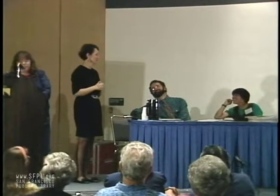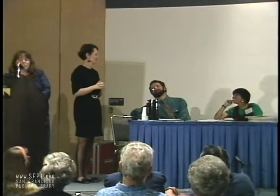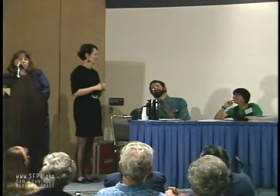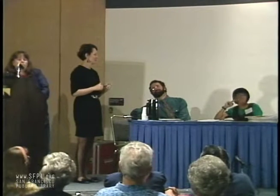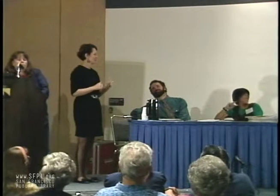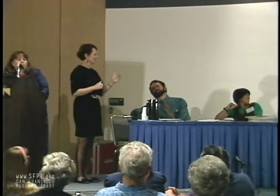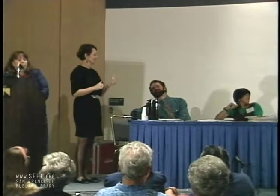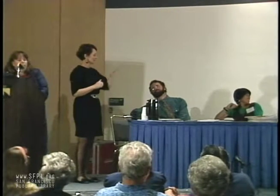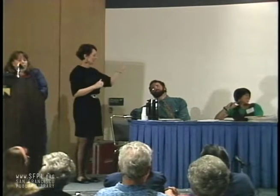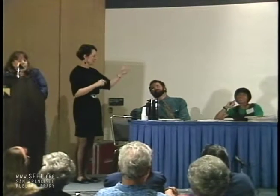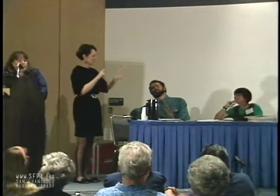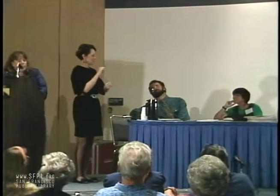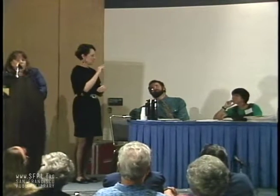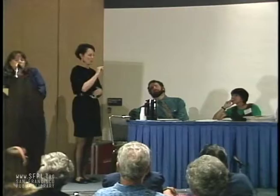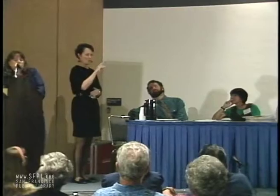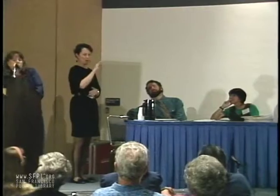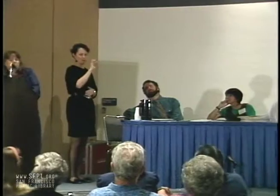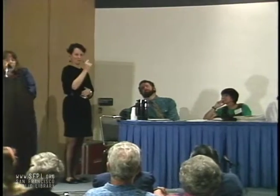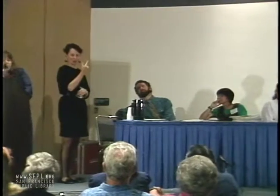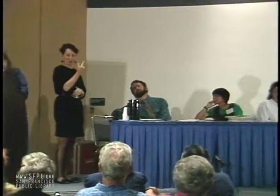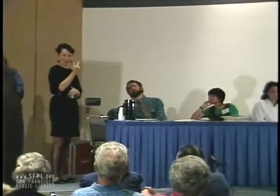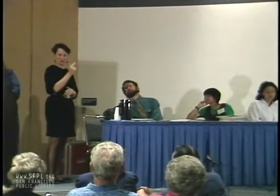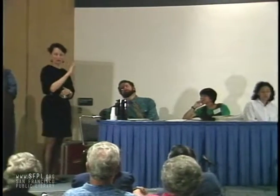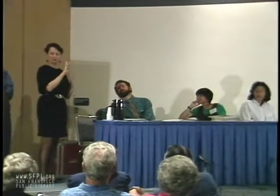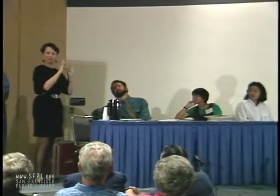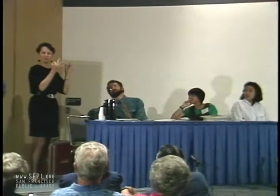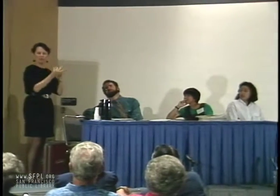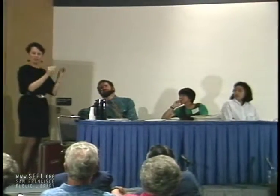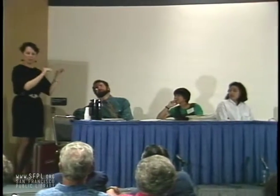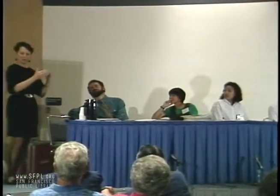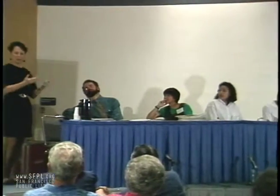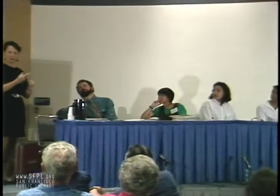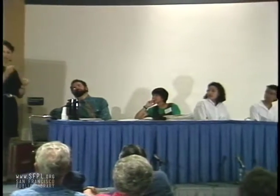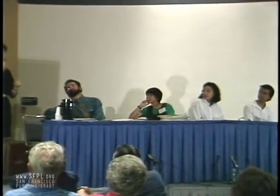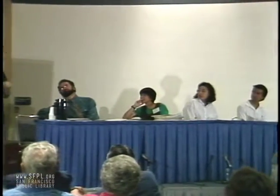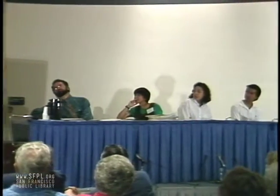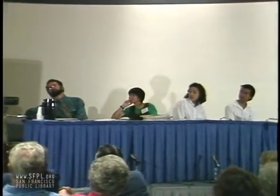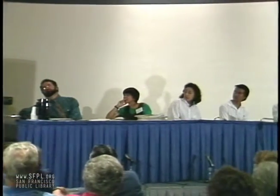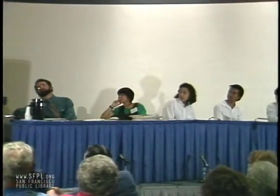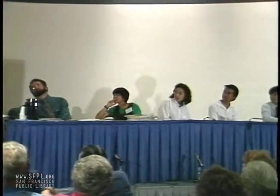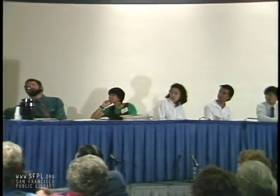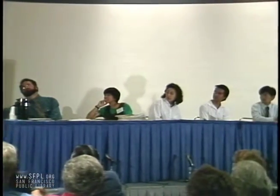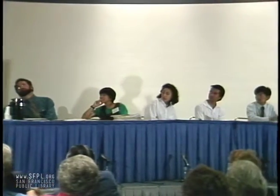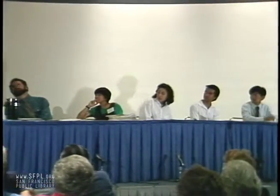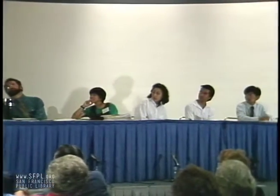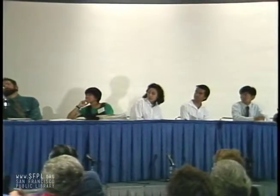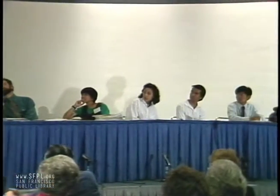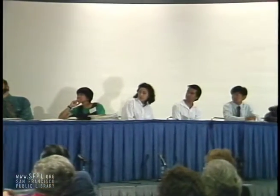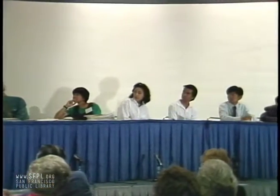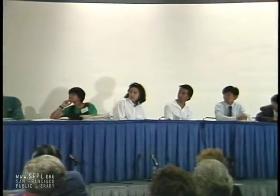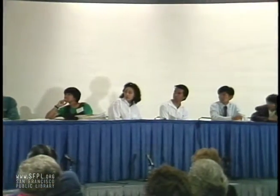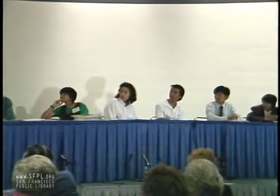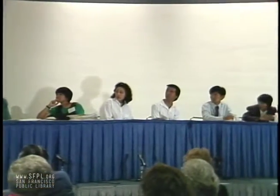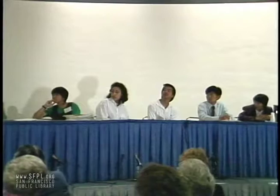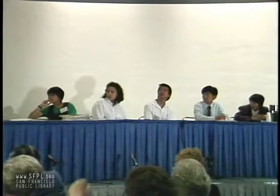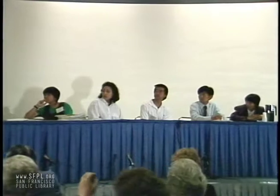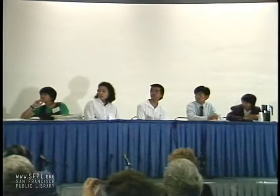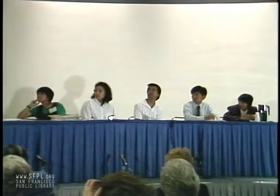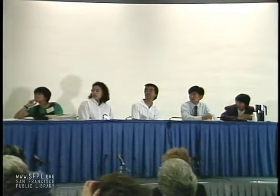is Tony Fong. Tony's family came here from Hong Kong. He's a student and a teaching assistant at Laney College in